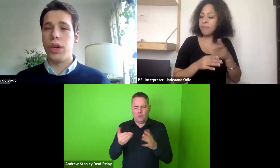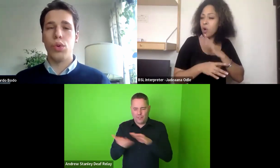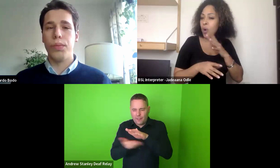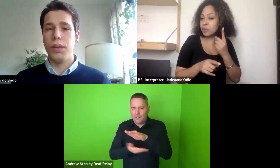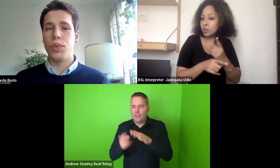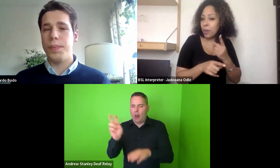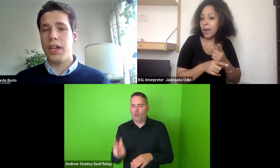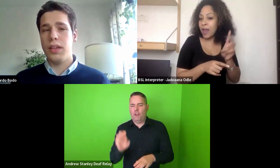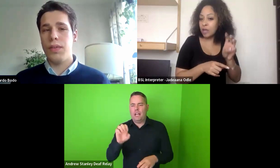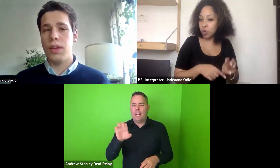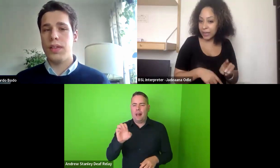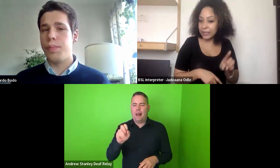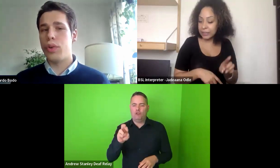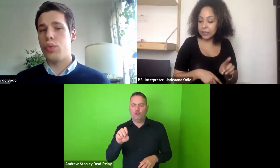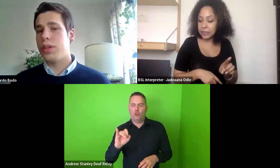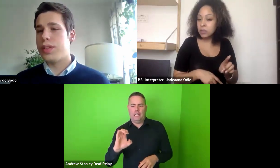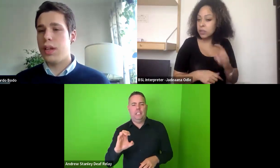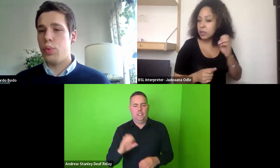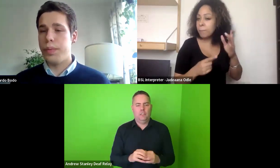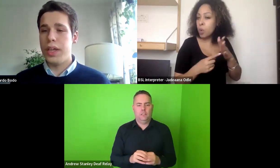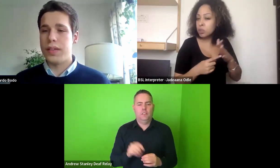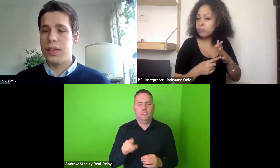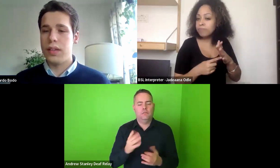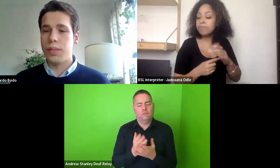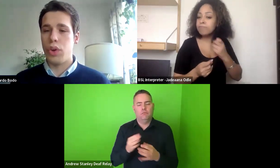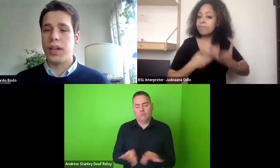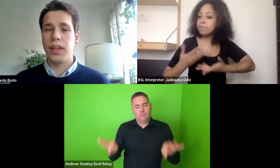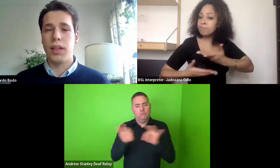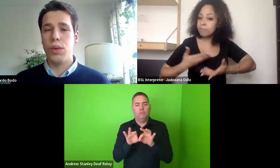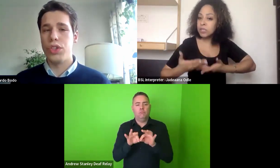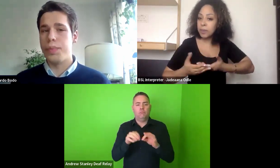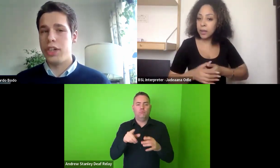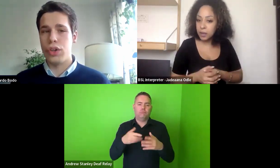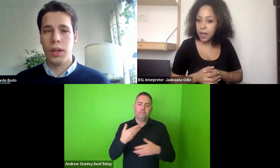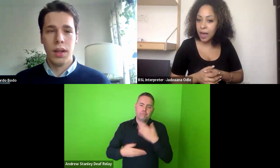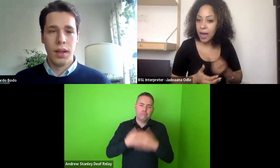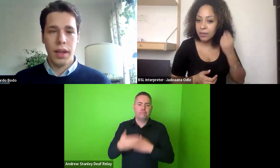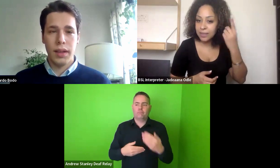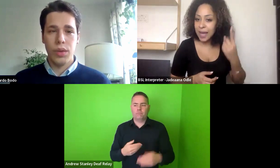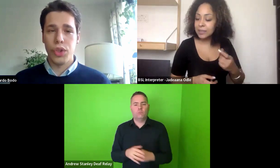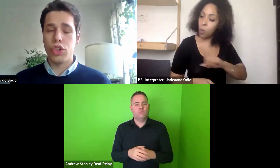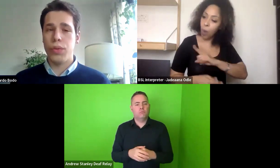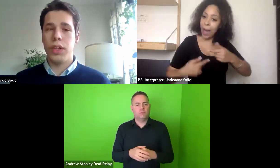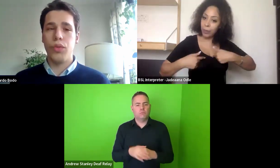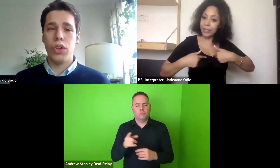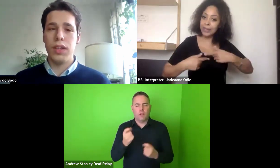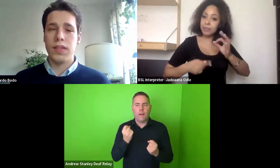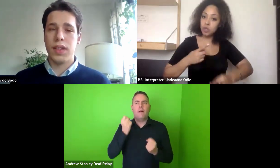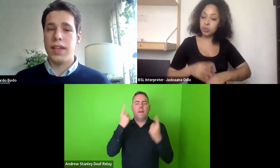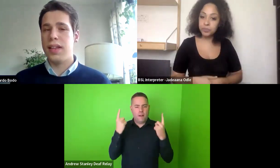a circular economy perspective, it's important to understand what makes this product category so special. And the production